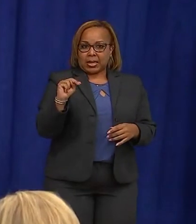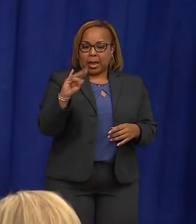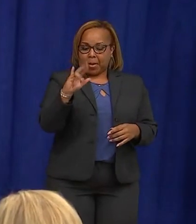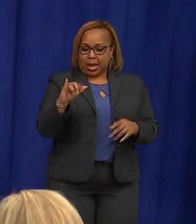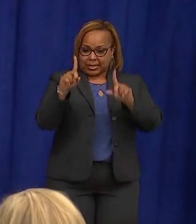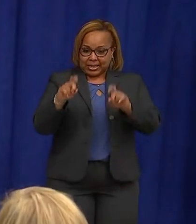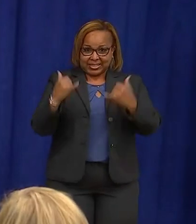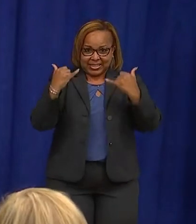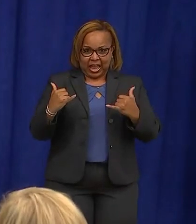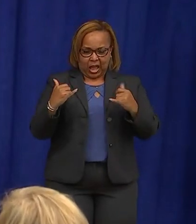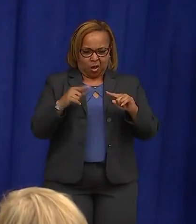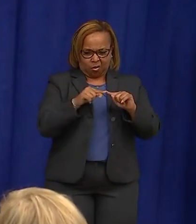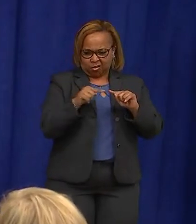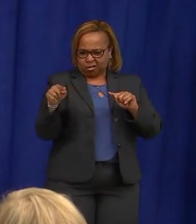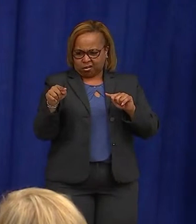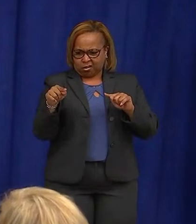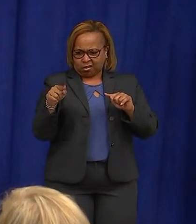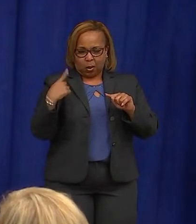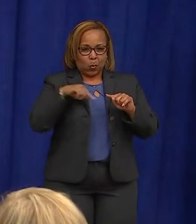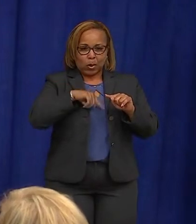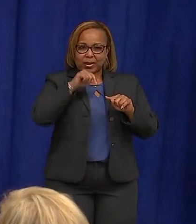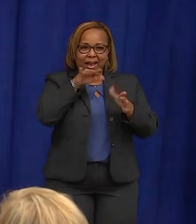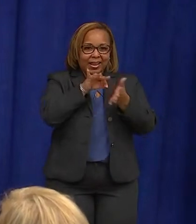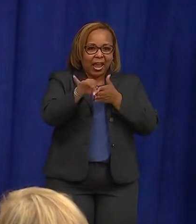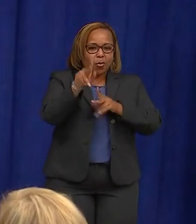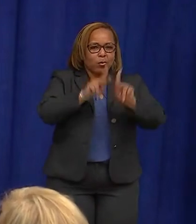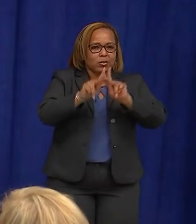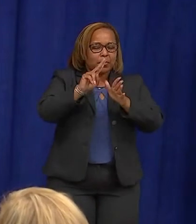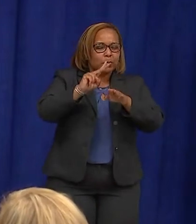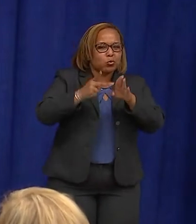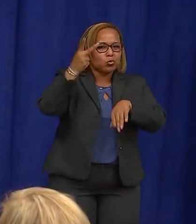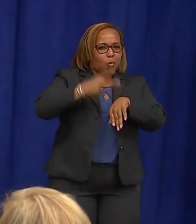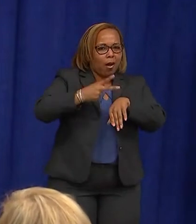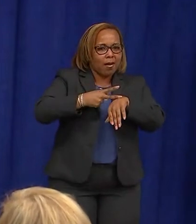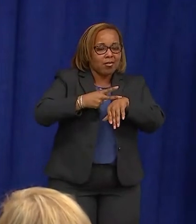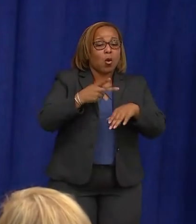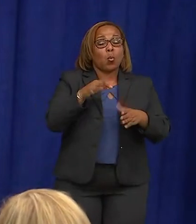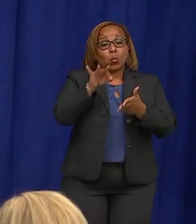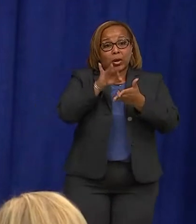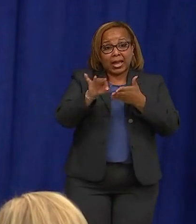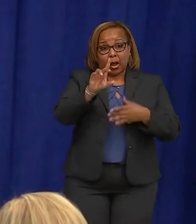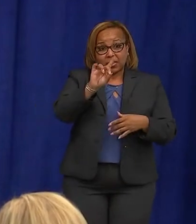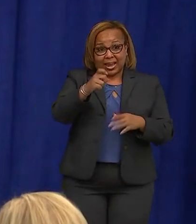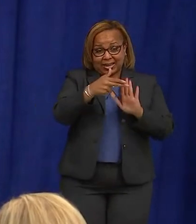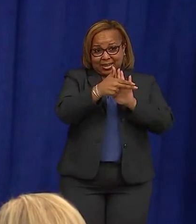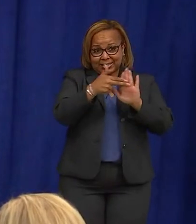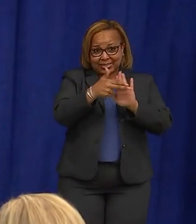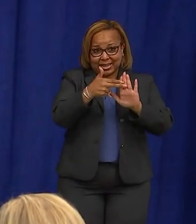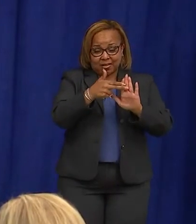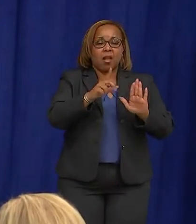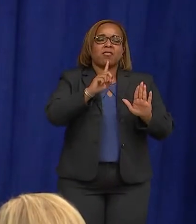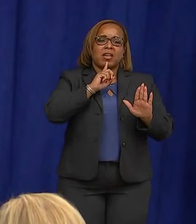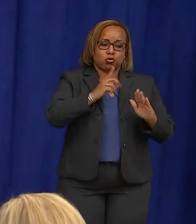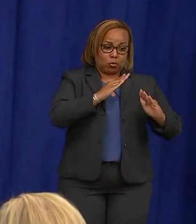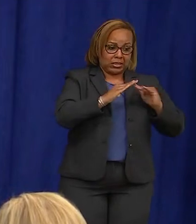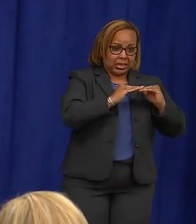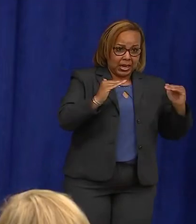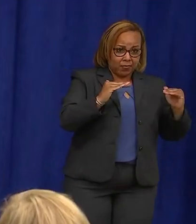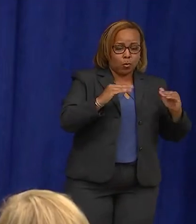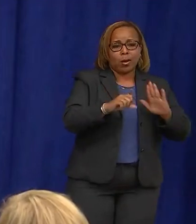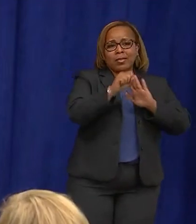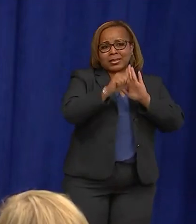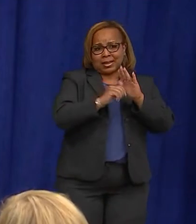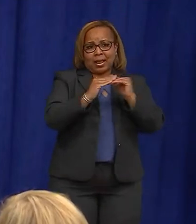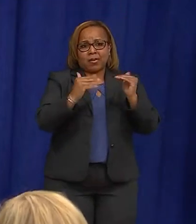test now in September, we would not count those people twice. So we count the diagnostic tests. That's true at the city level. That's true at the